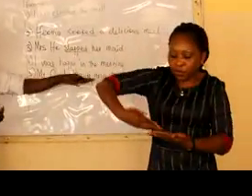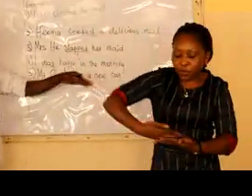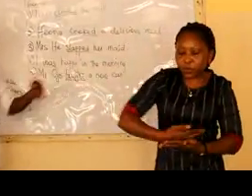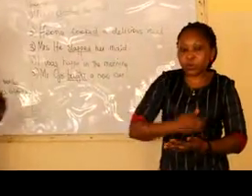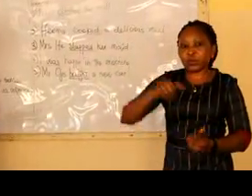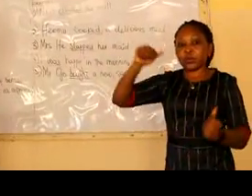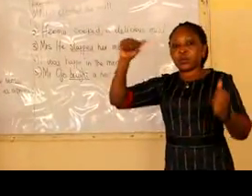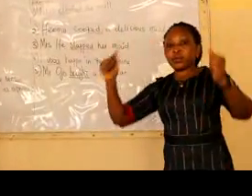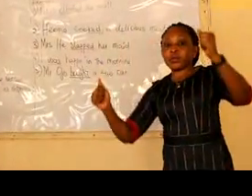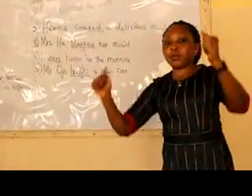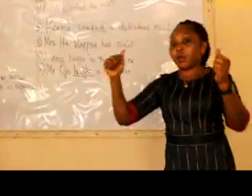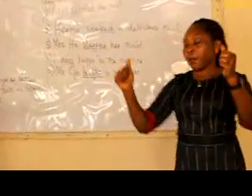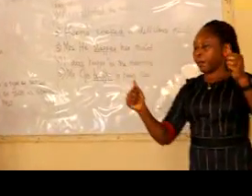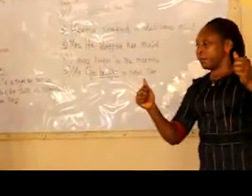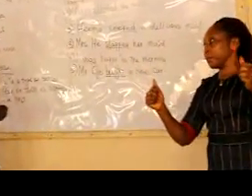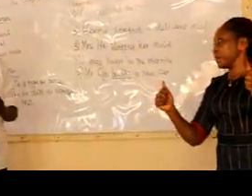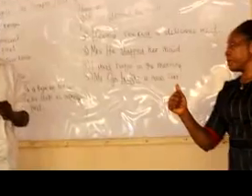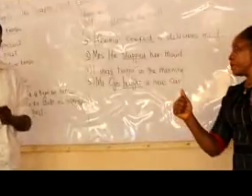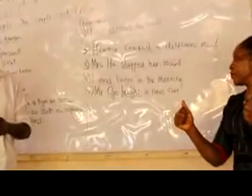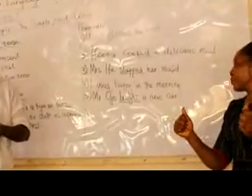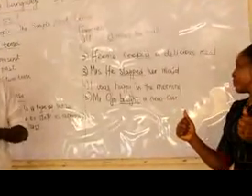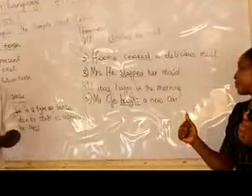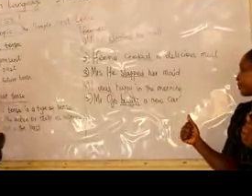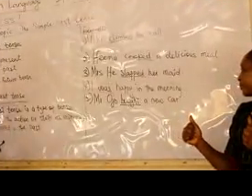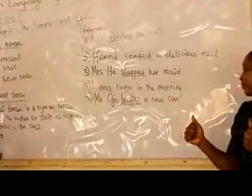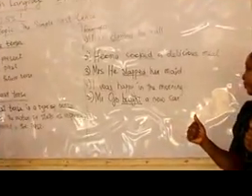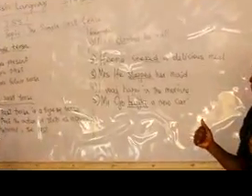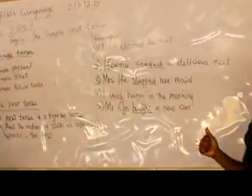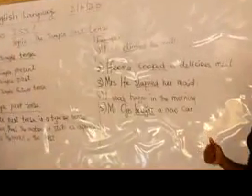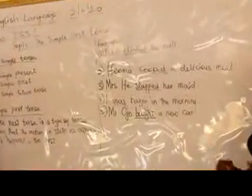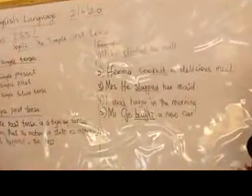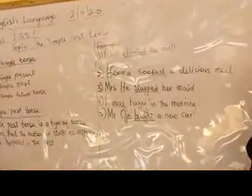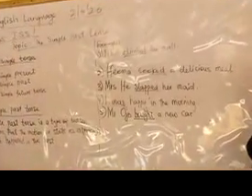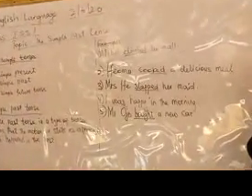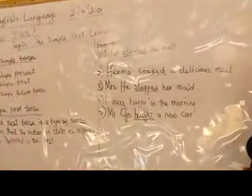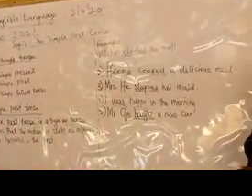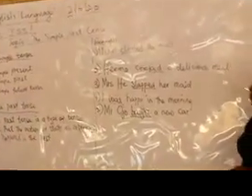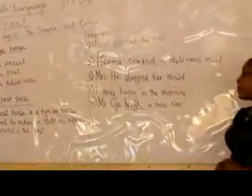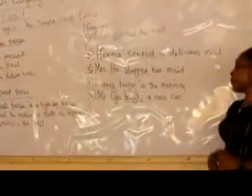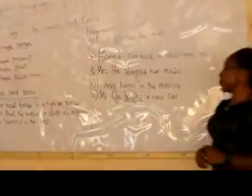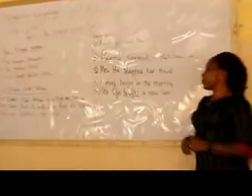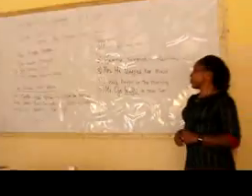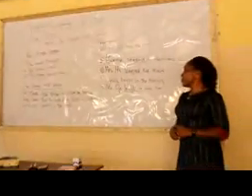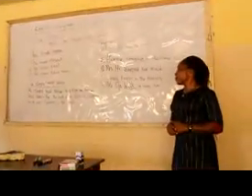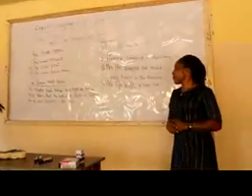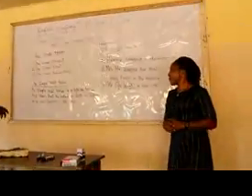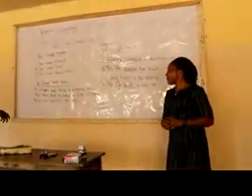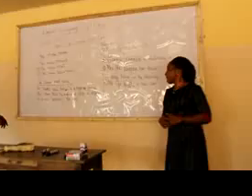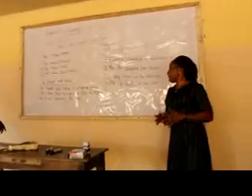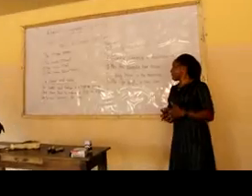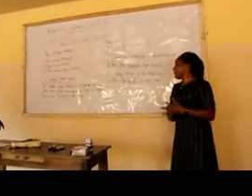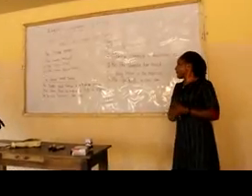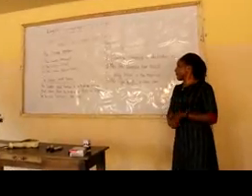only verb element of this sentence and is in the simple past tense. Alright, as we are about rounding